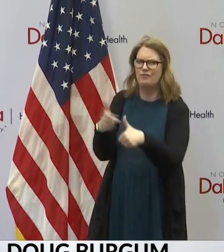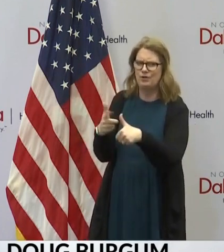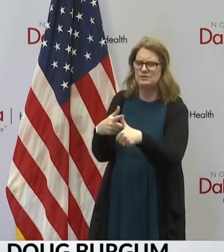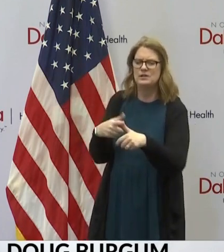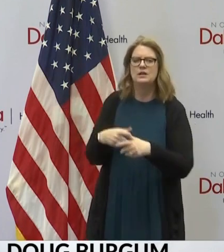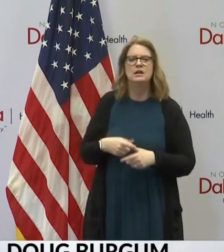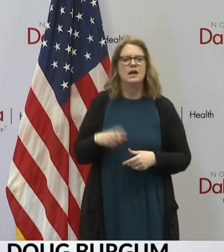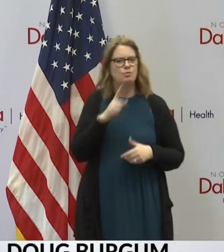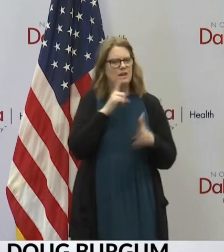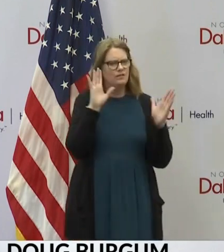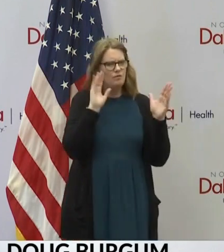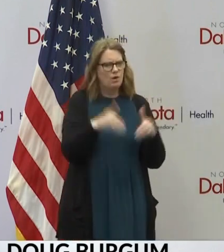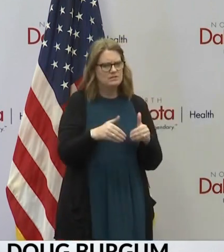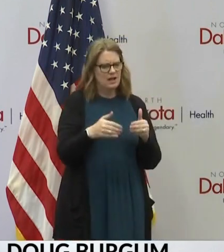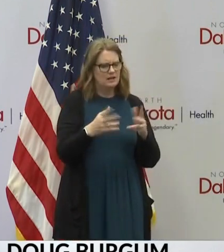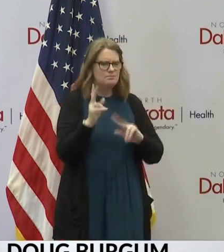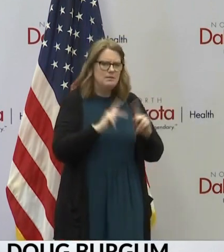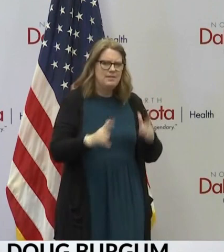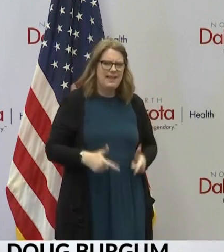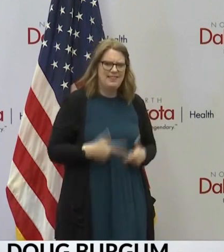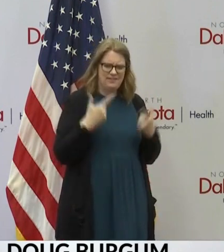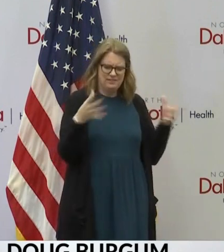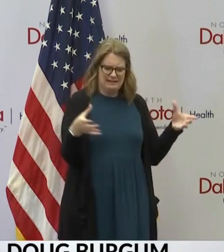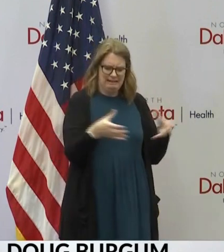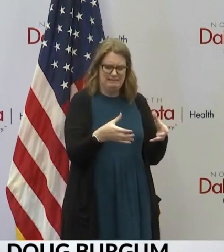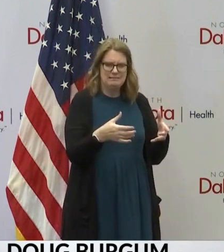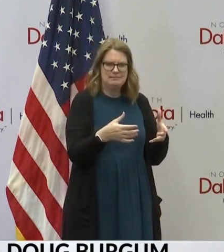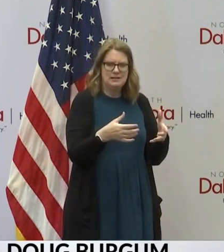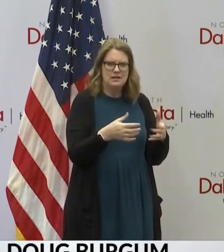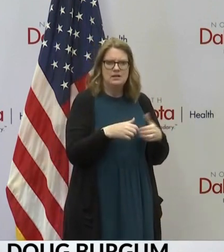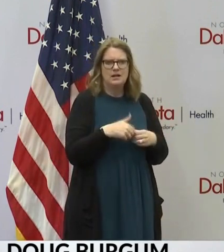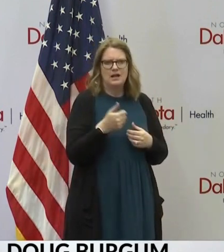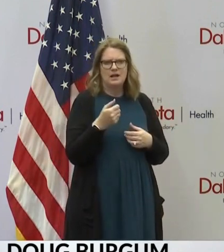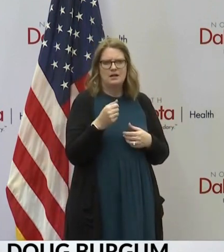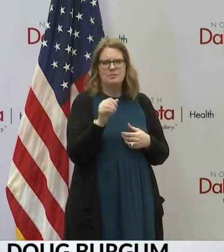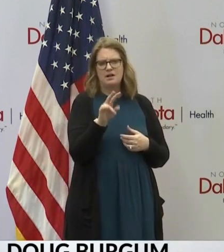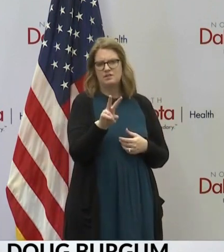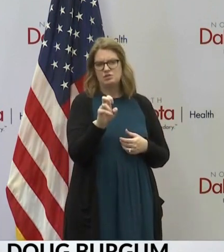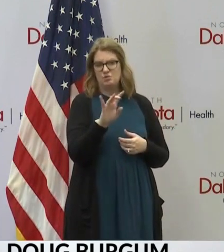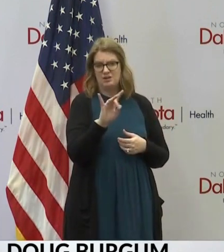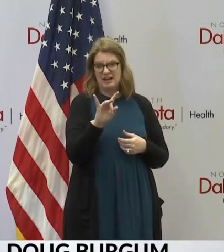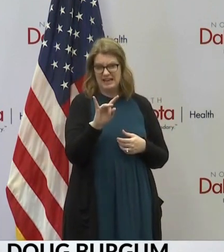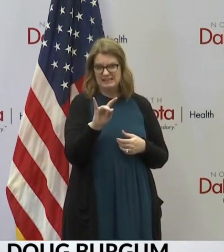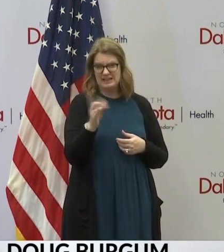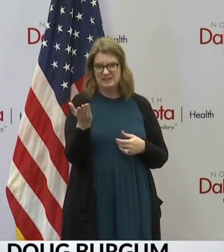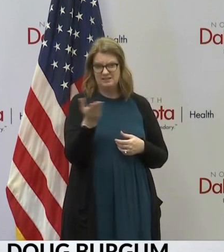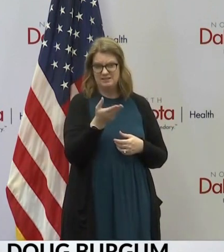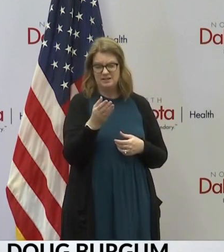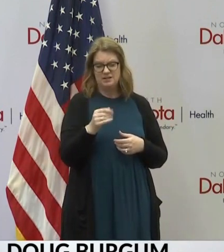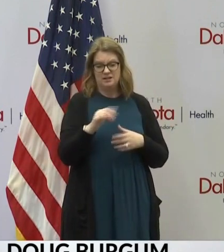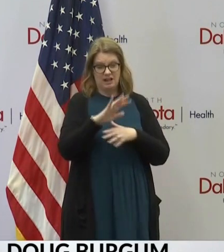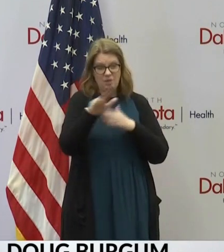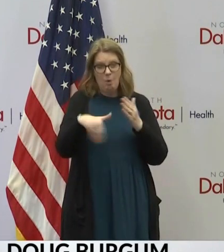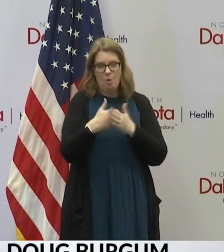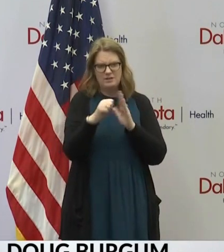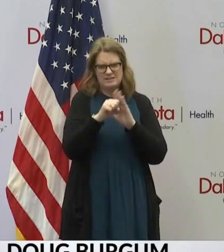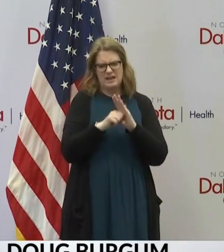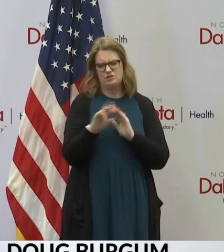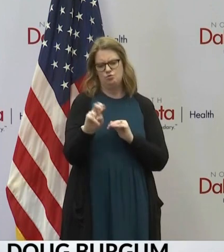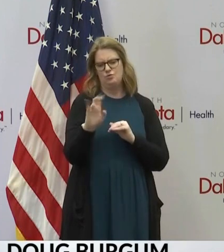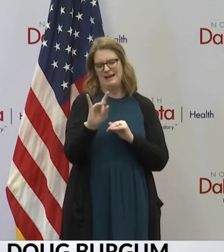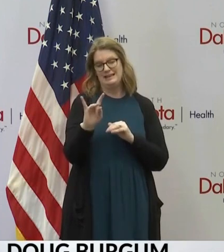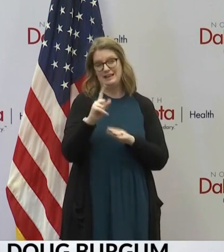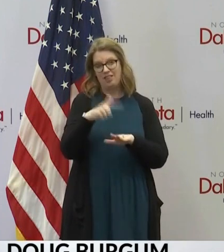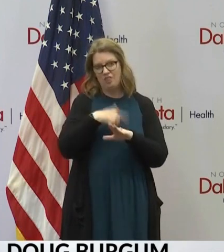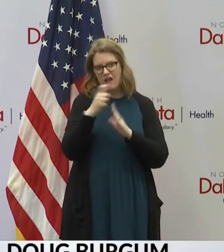again, we've nearly completed. I think we've got a couple left out of the 218 long-term care facilities in the entire state have